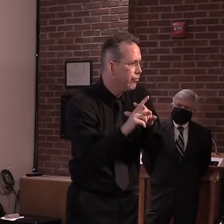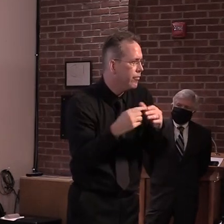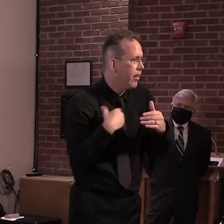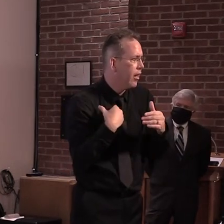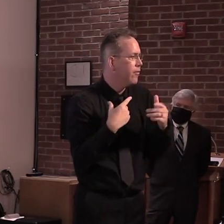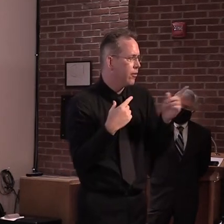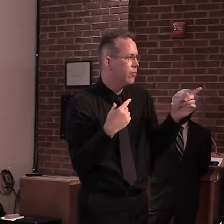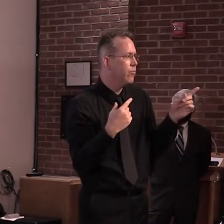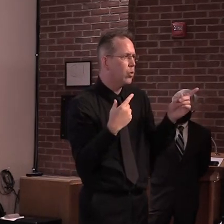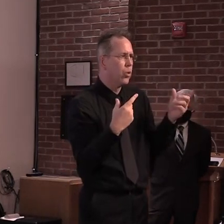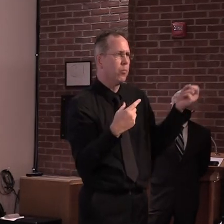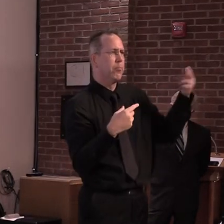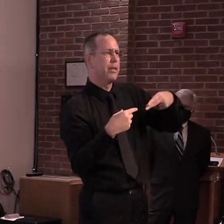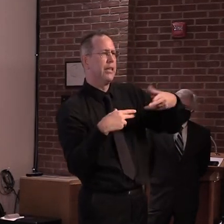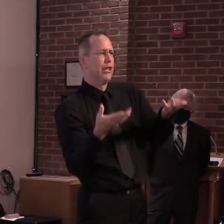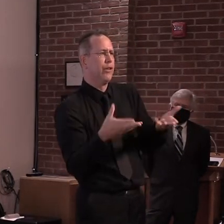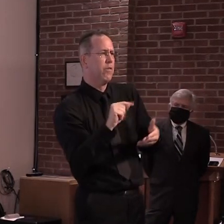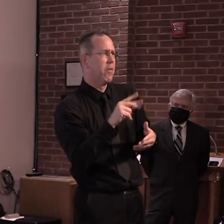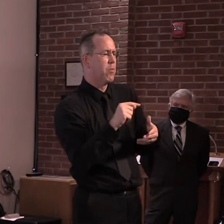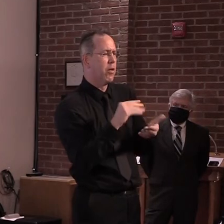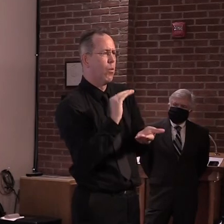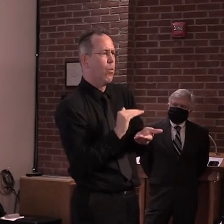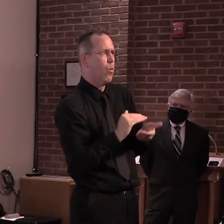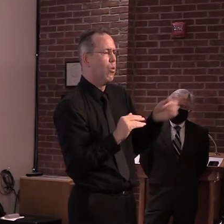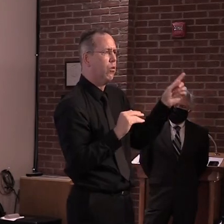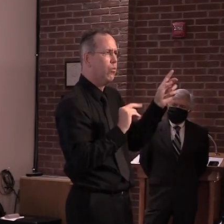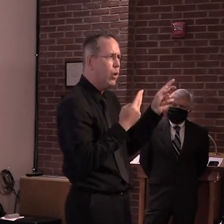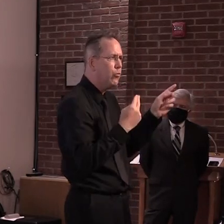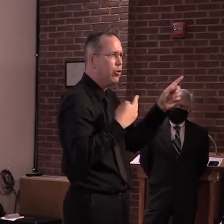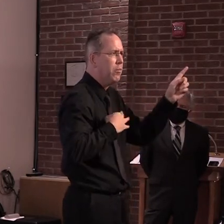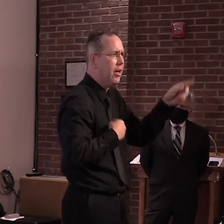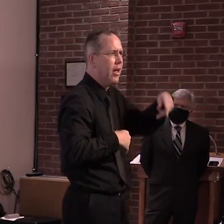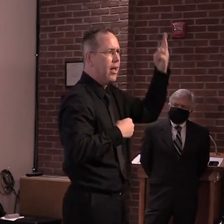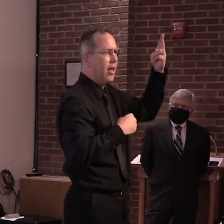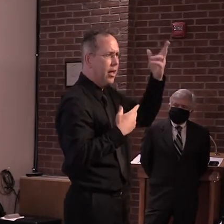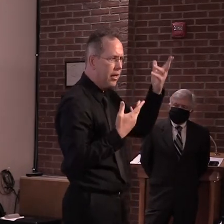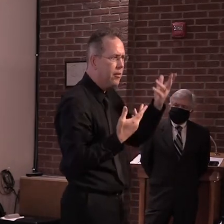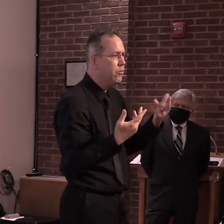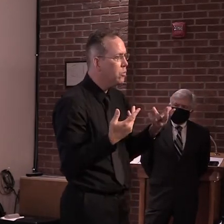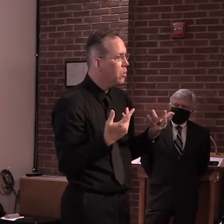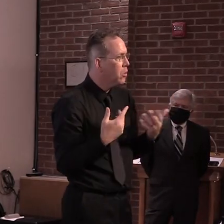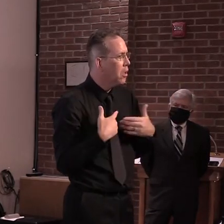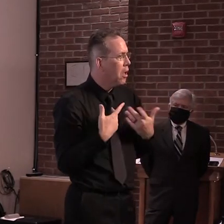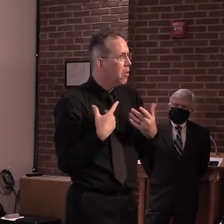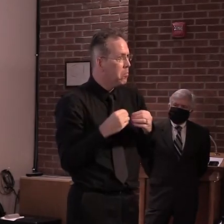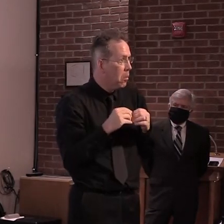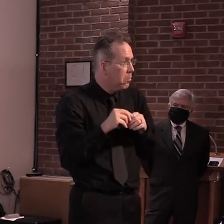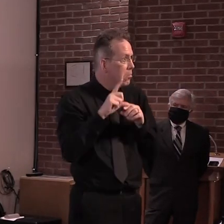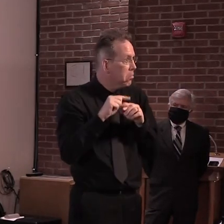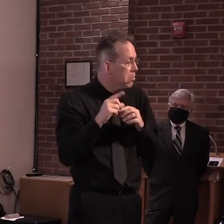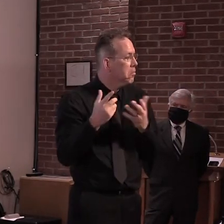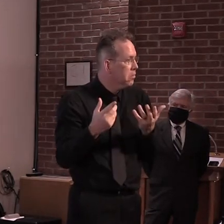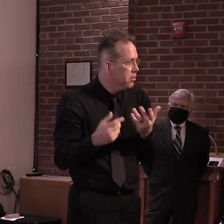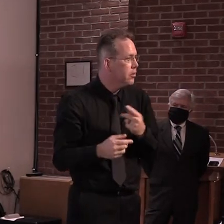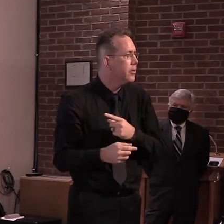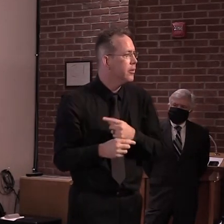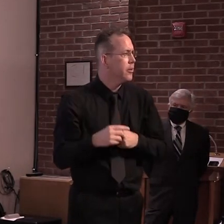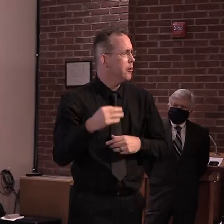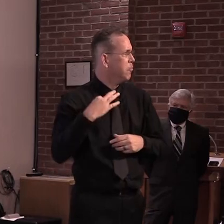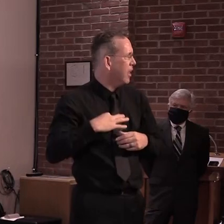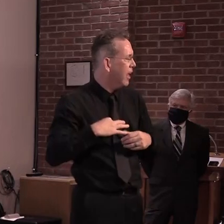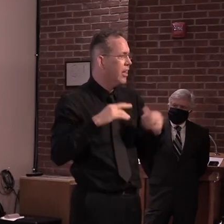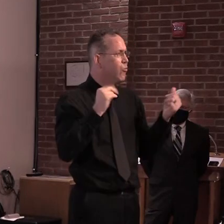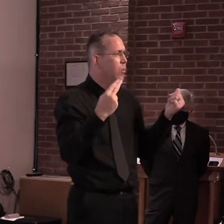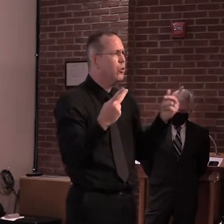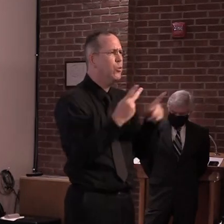cases. So again, I think that's just important context for Vermonters to consider as we see the rising cases related to